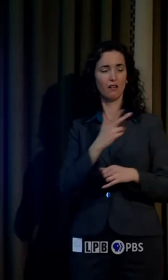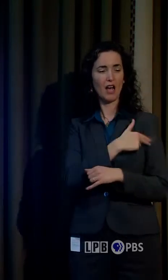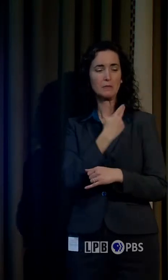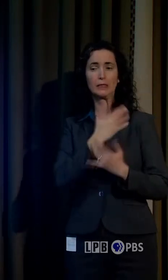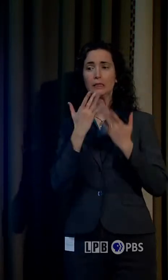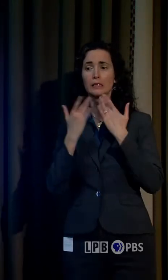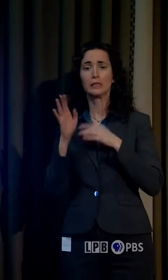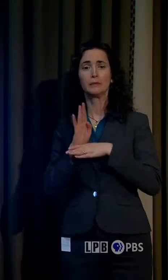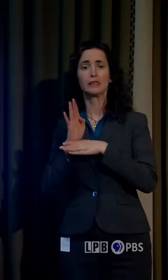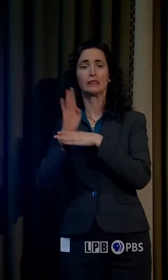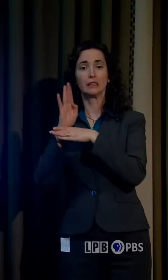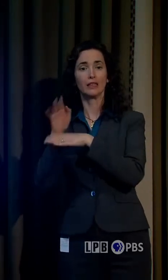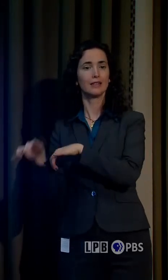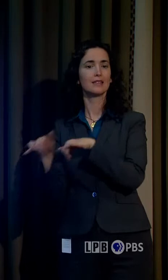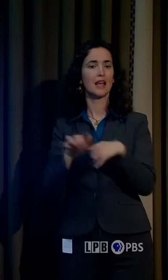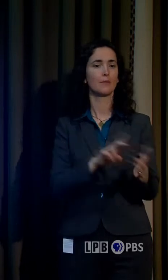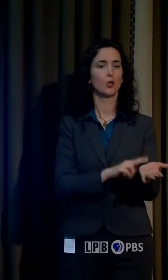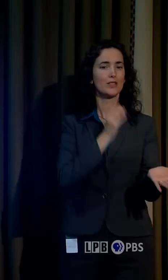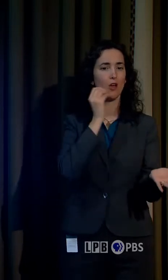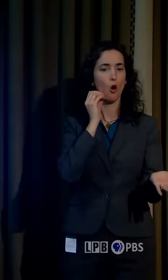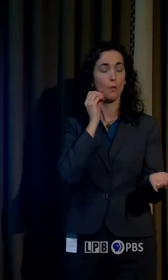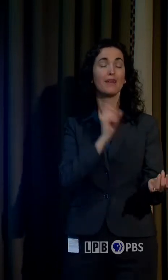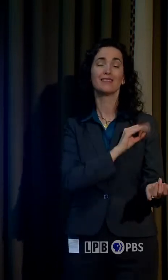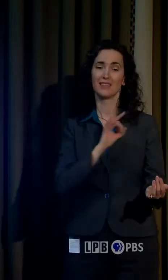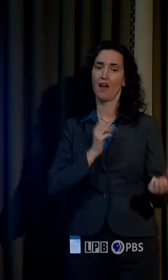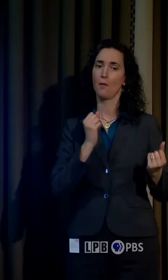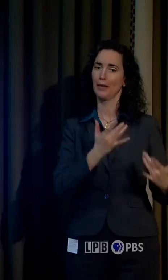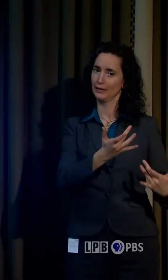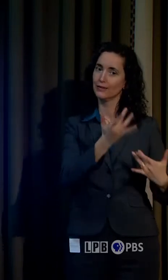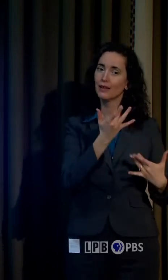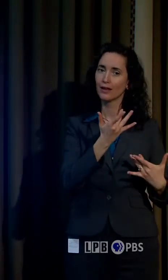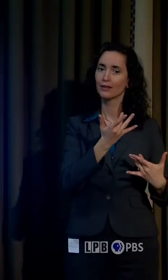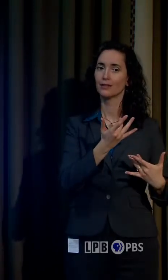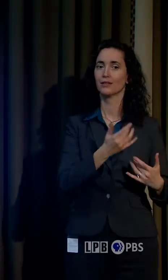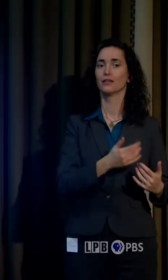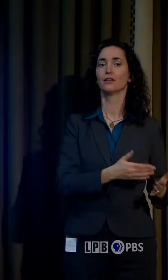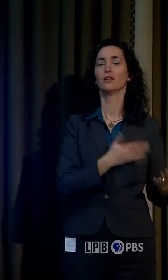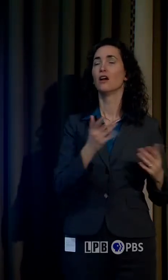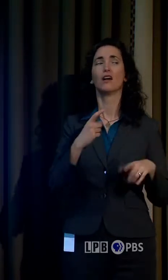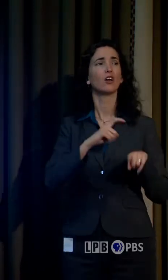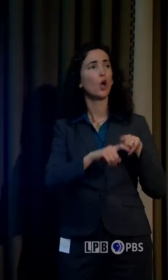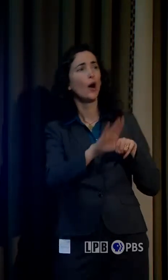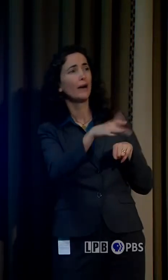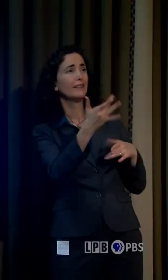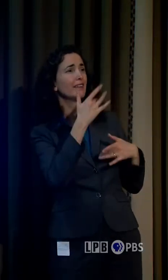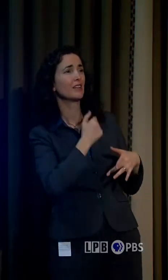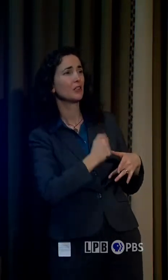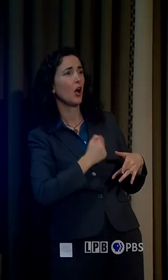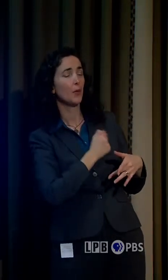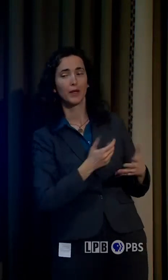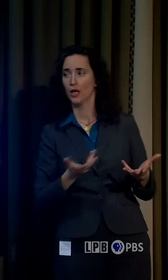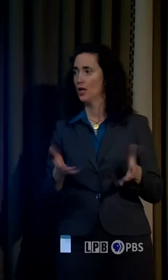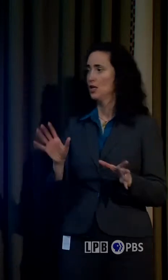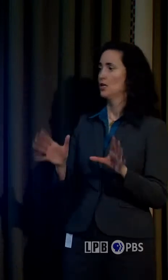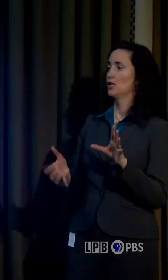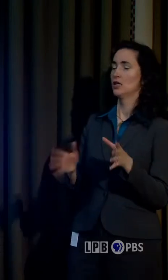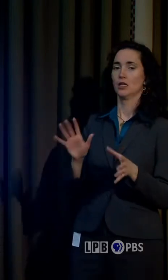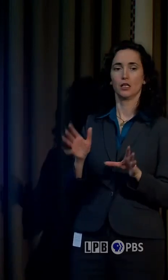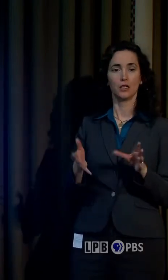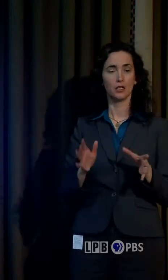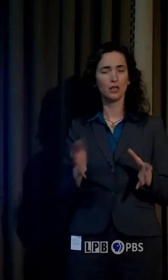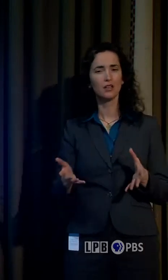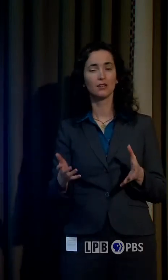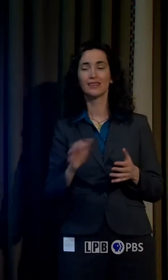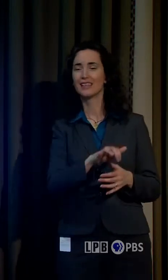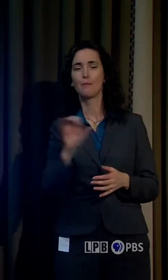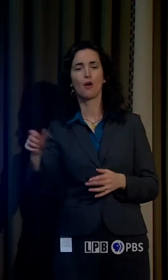reasons. A lot of COVID is going around. Their staff is, of course, not immune to that, calling out sick, and they're having to mitigate these outbreaks just like a number of other